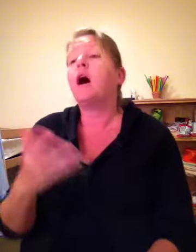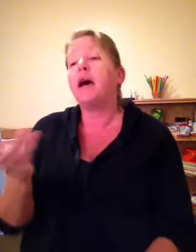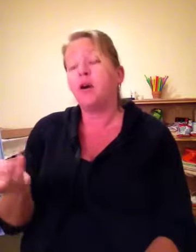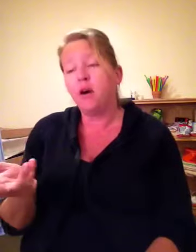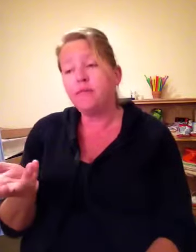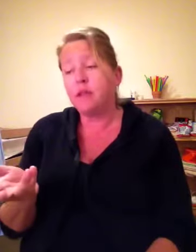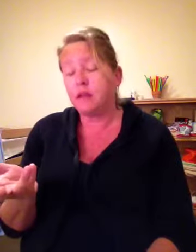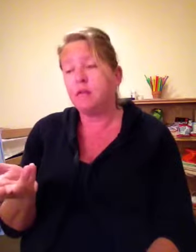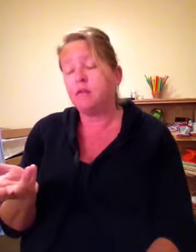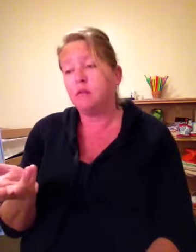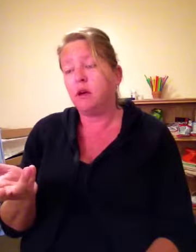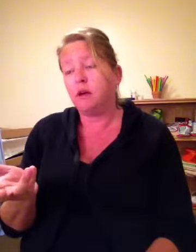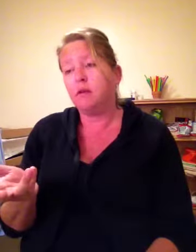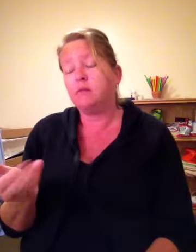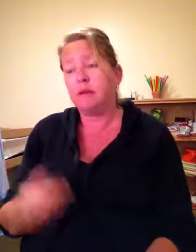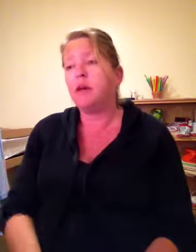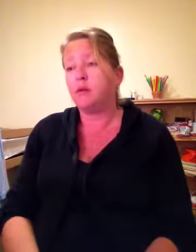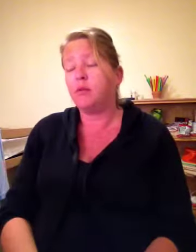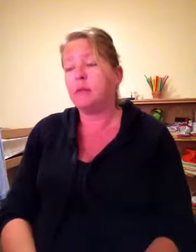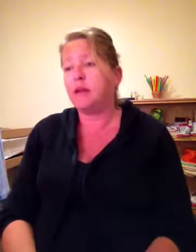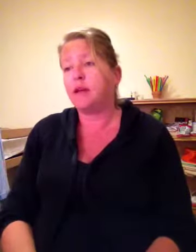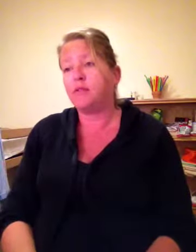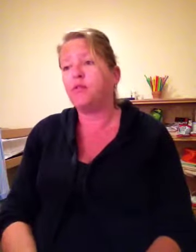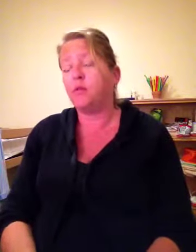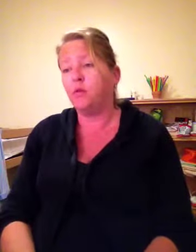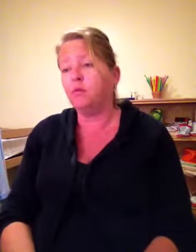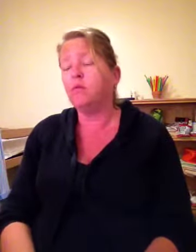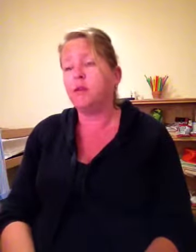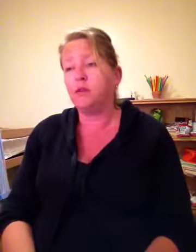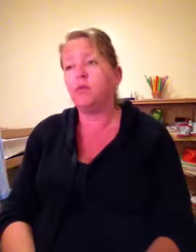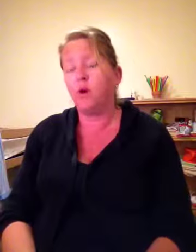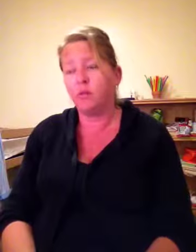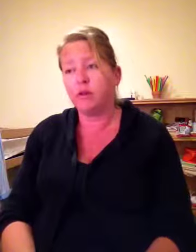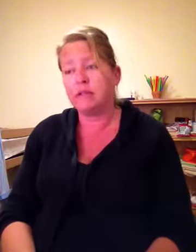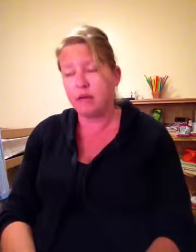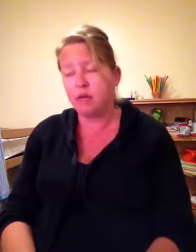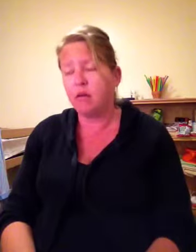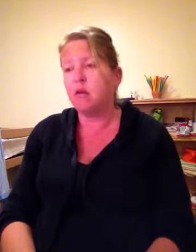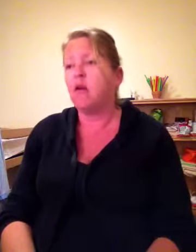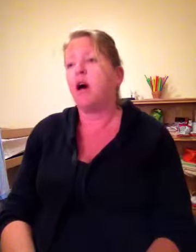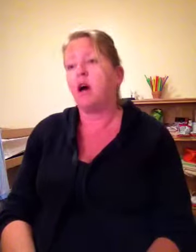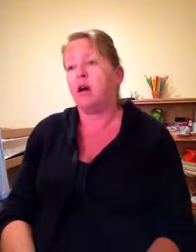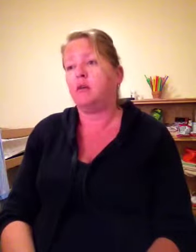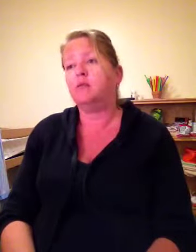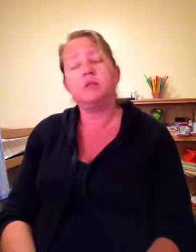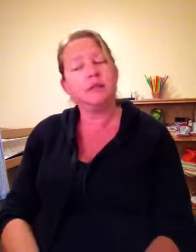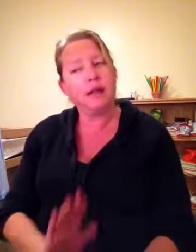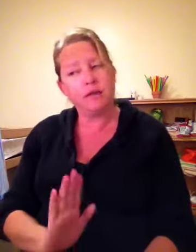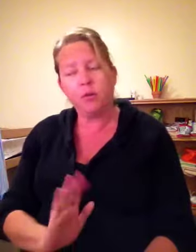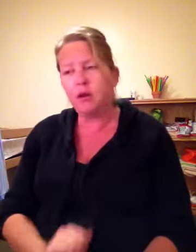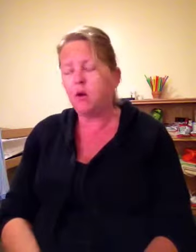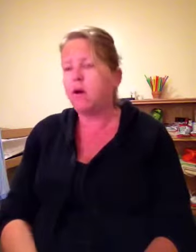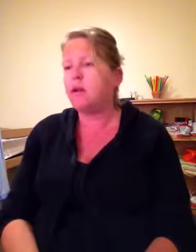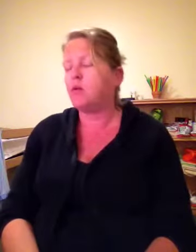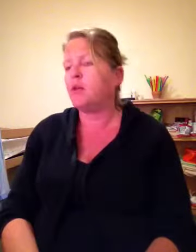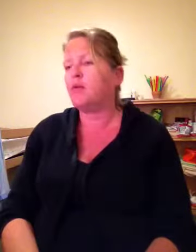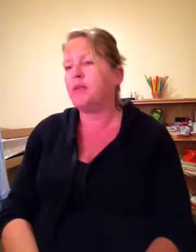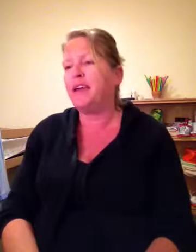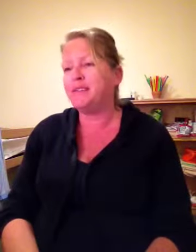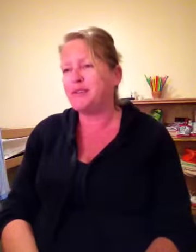I often spend time with Mandy after school, and we do homework together. Just to let everyone know, I don't give her the